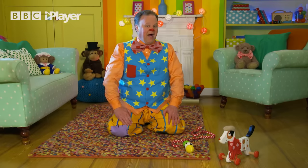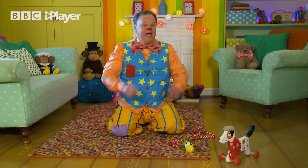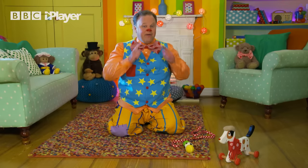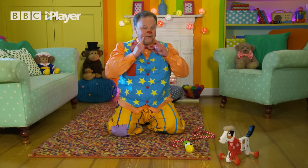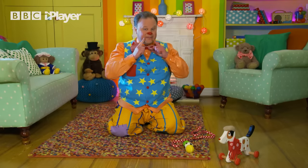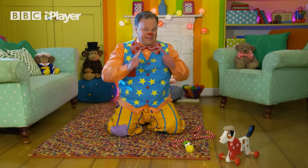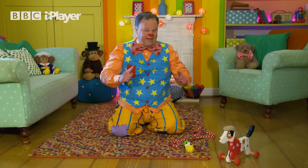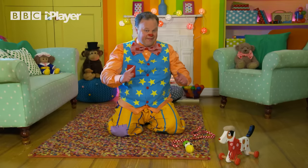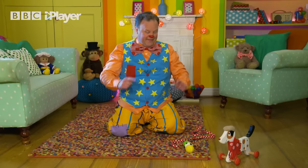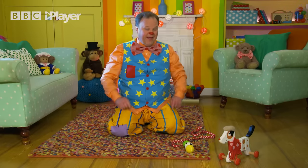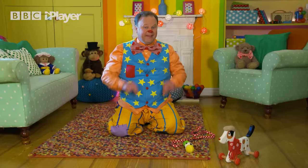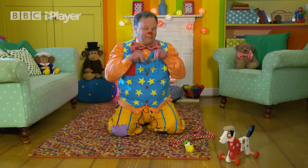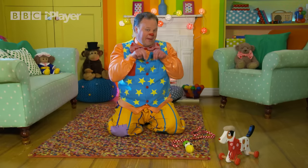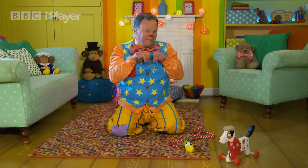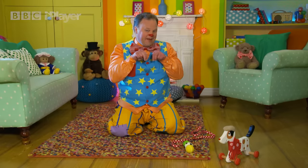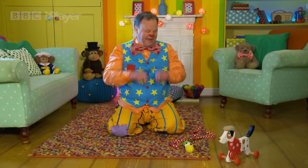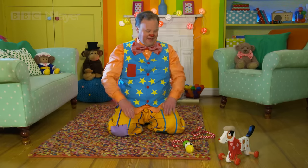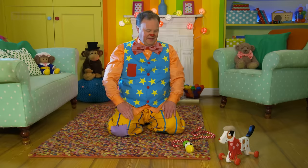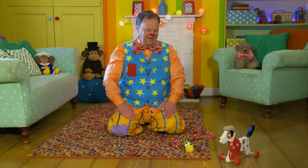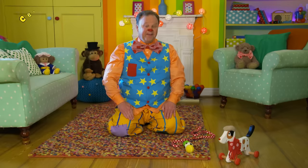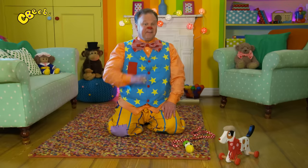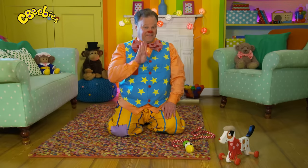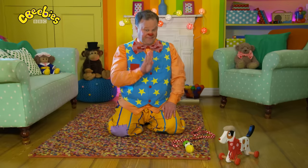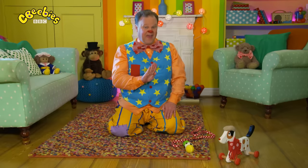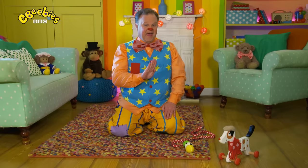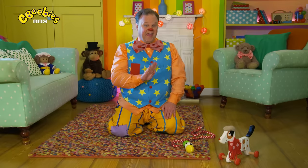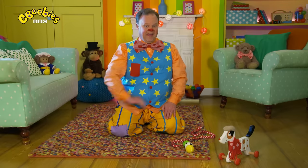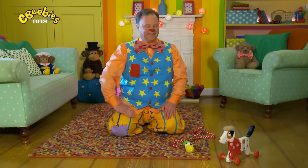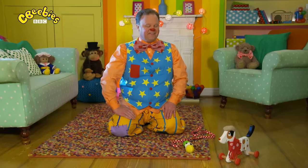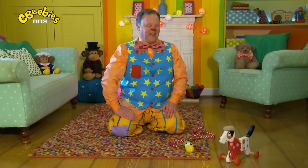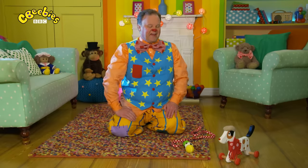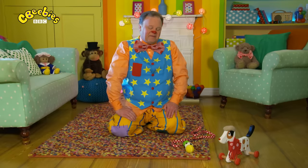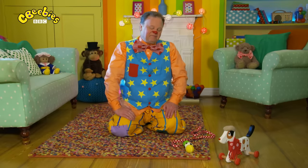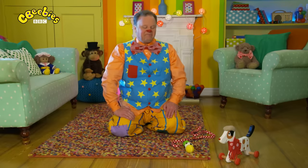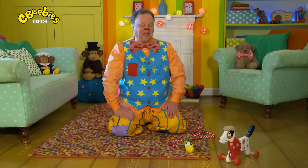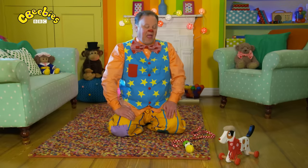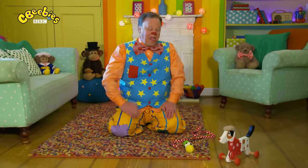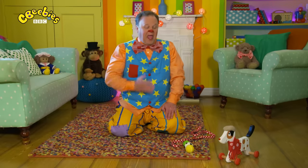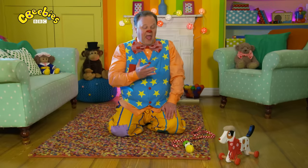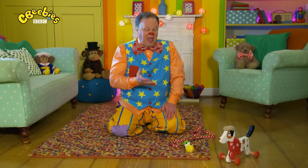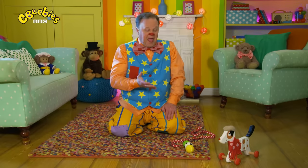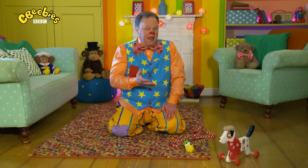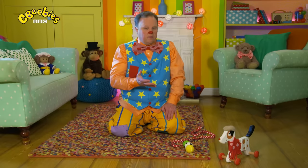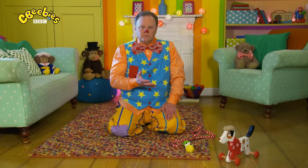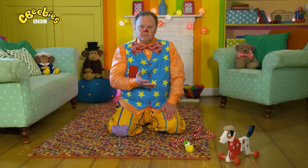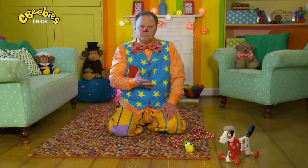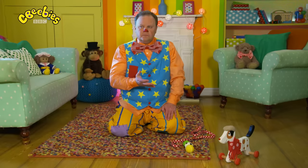I'm going to teach the puppy to stay instead. Stay, Mr.